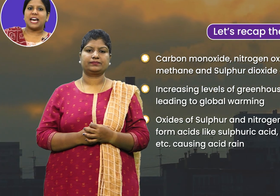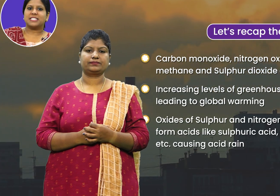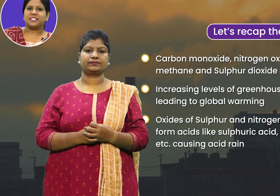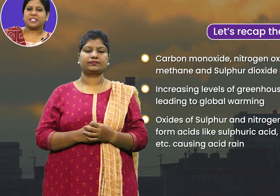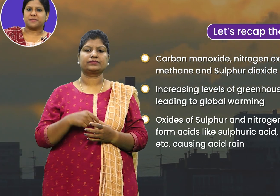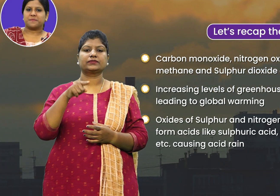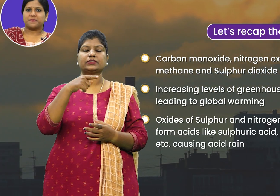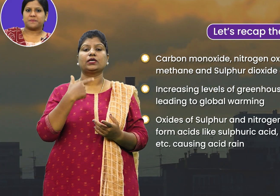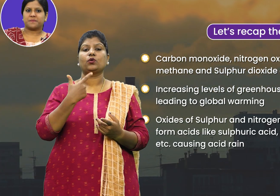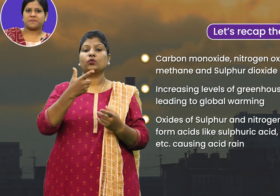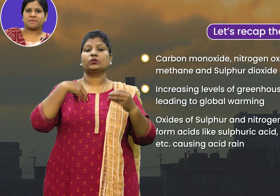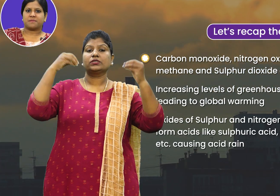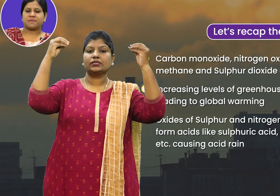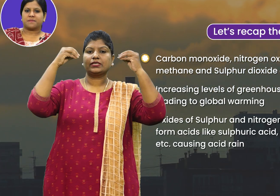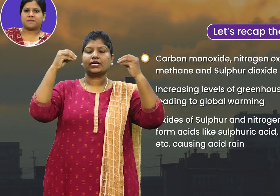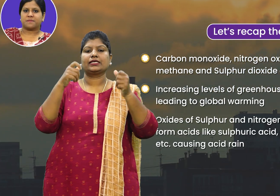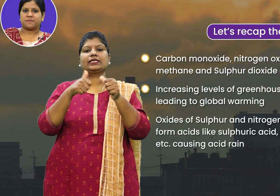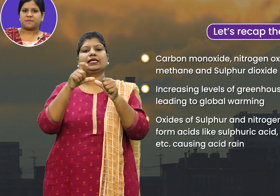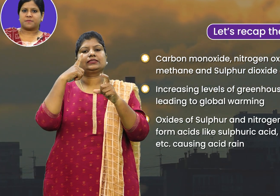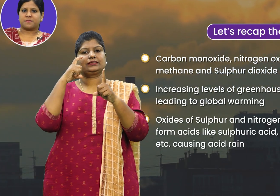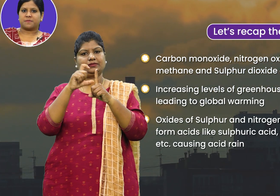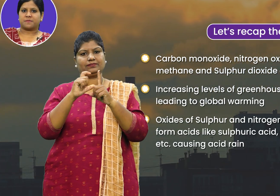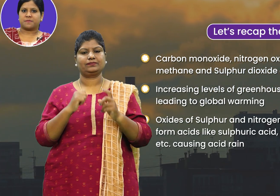causing acid rain.